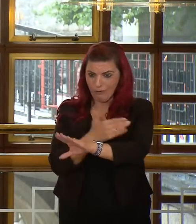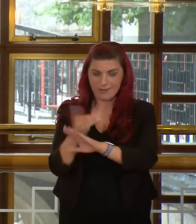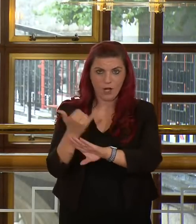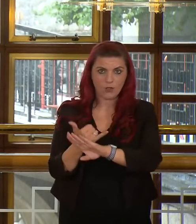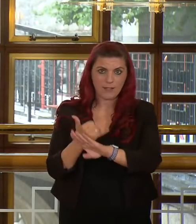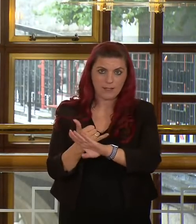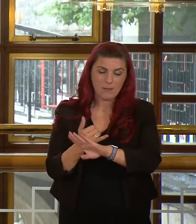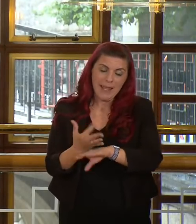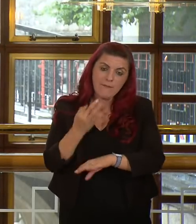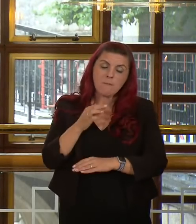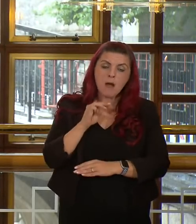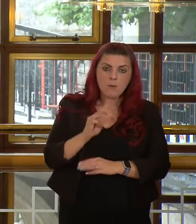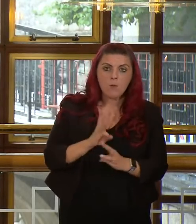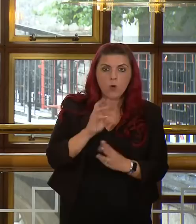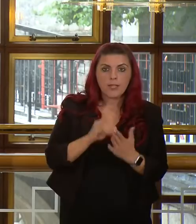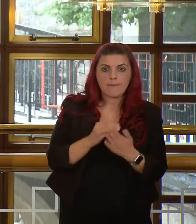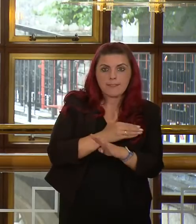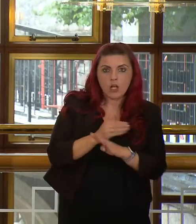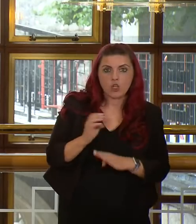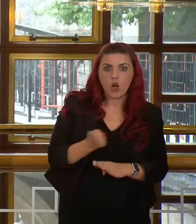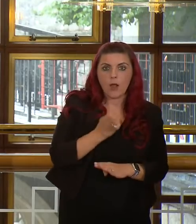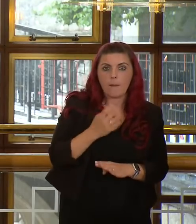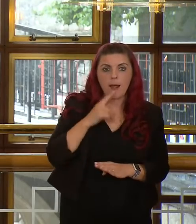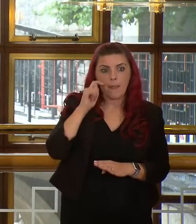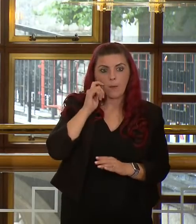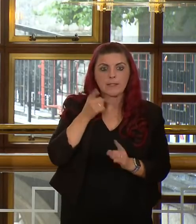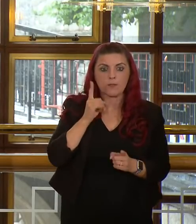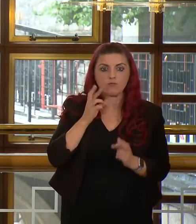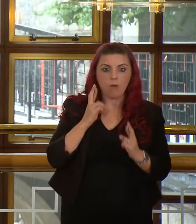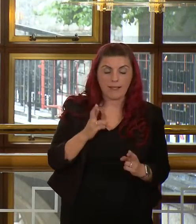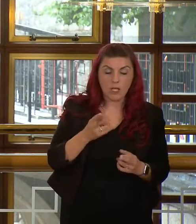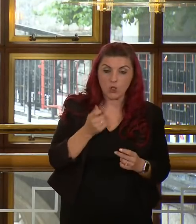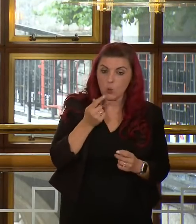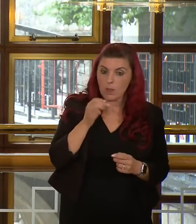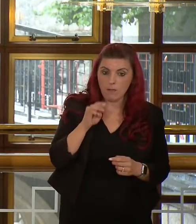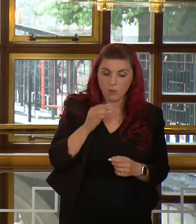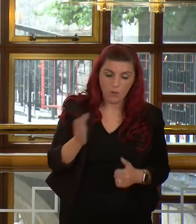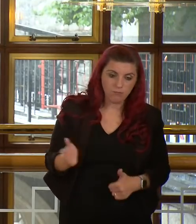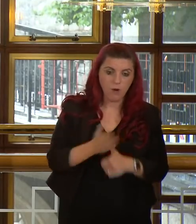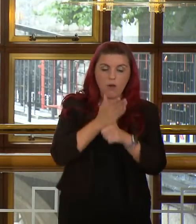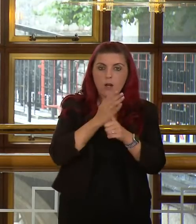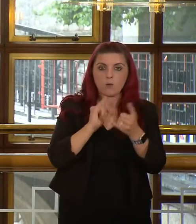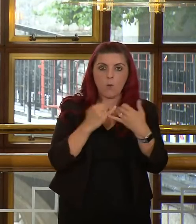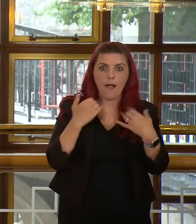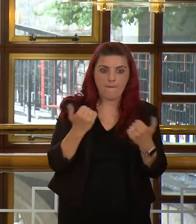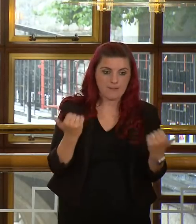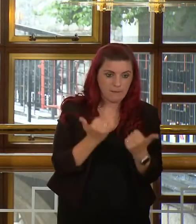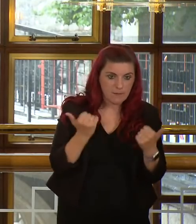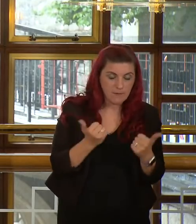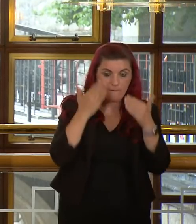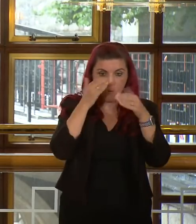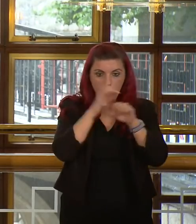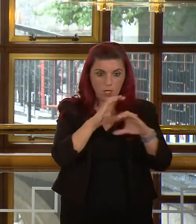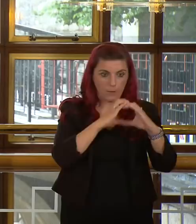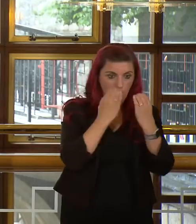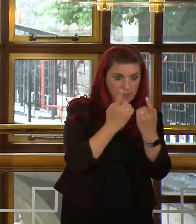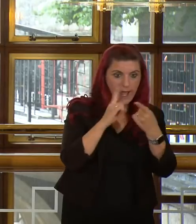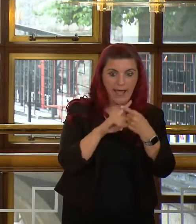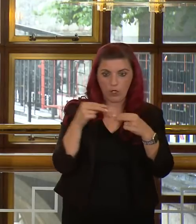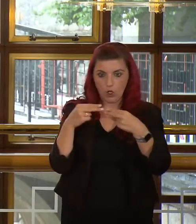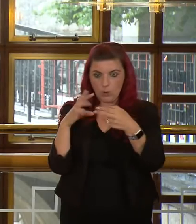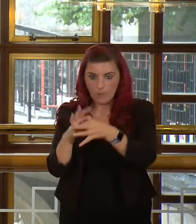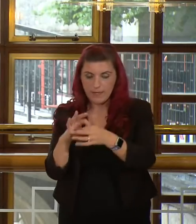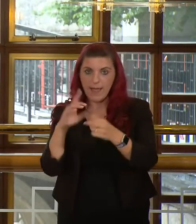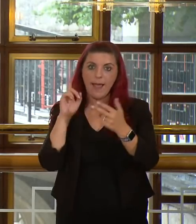nursing homes. But what we did was the right thing, which was to prioritise those who had symptoms, both in the community and in nursing homes. But